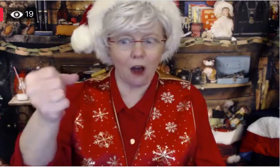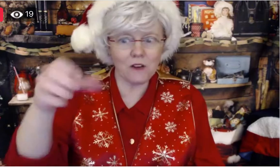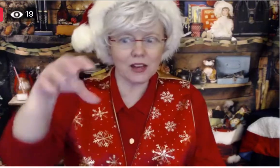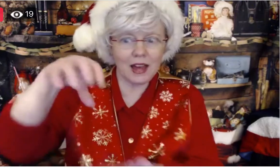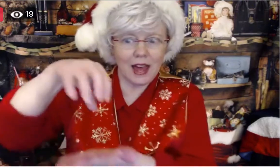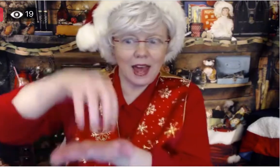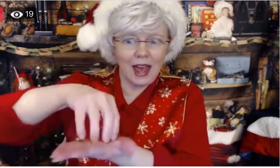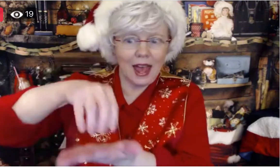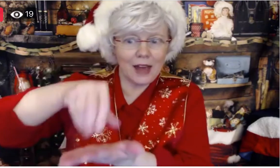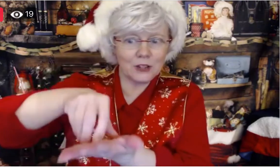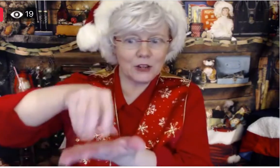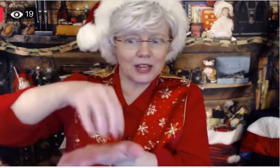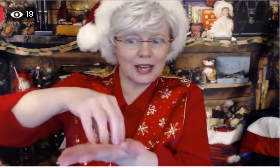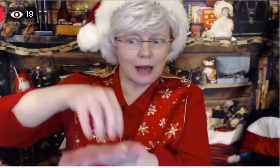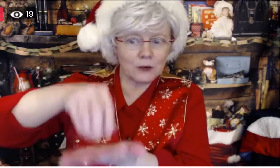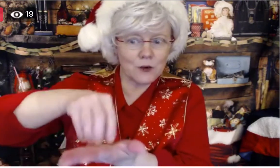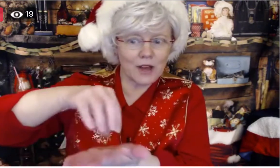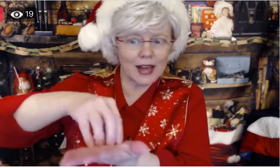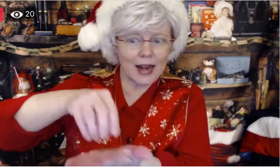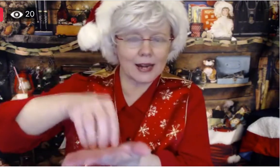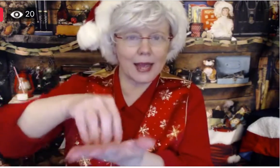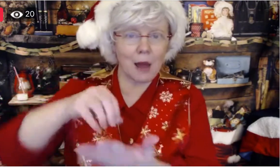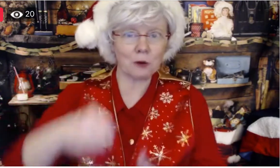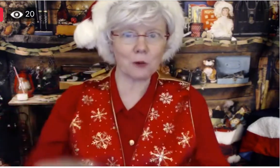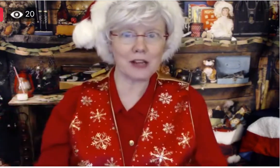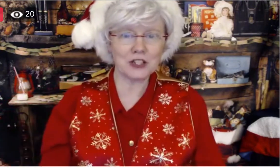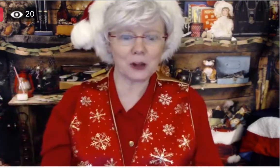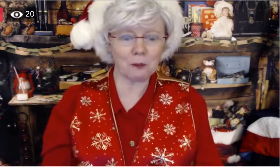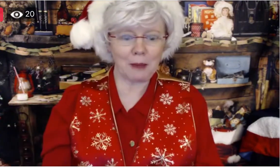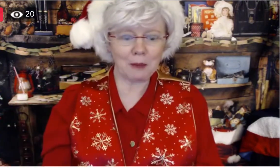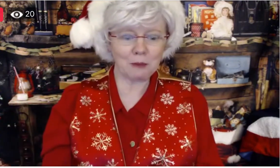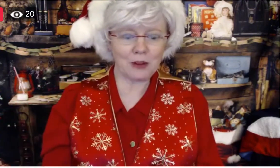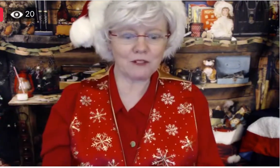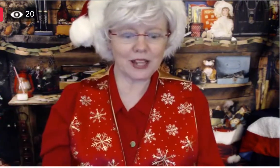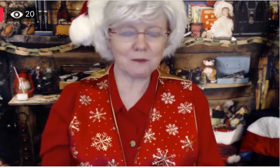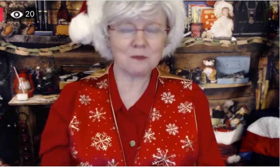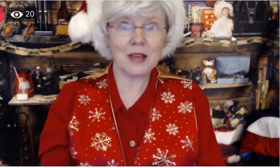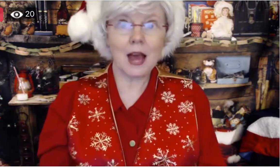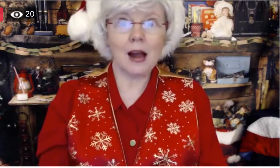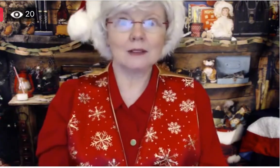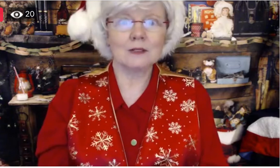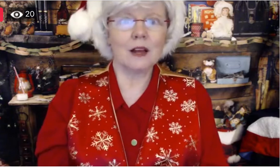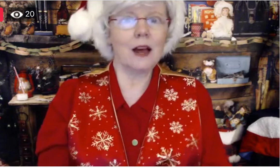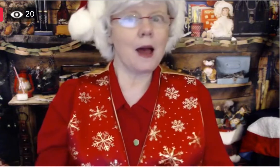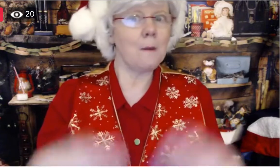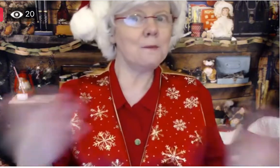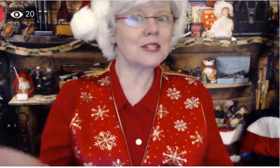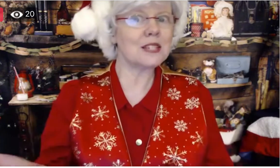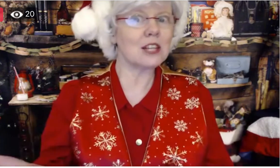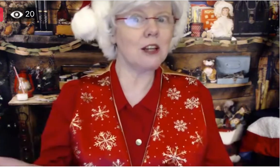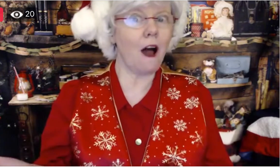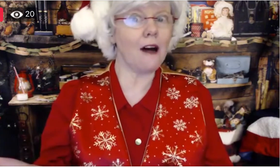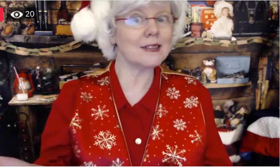milk and cookie. I don't know if I got out of camera range there, maybe briefly. Mrs.